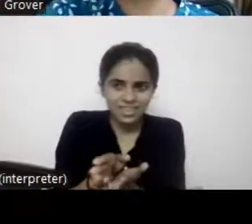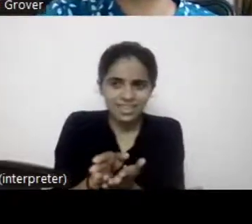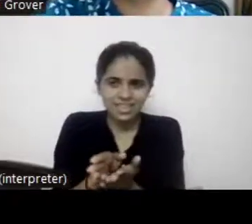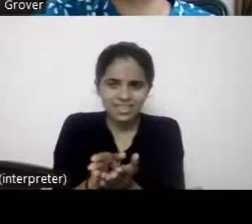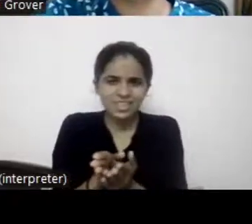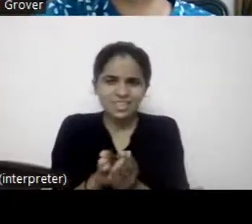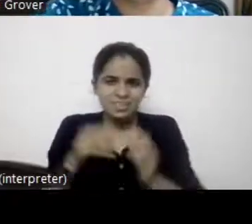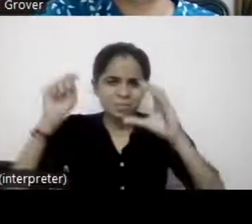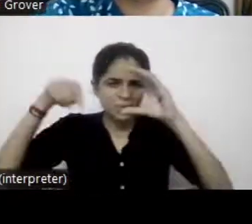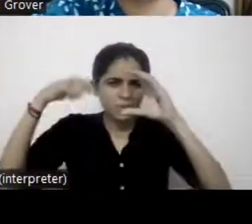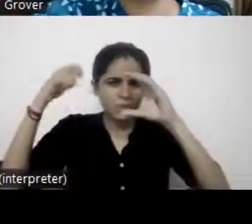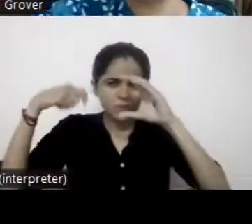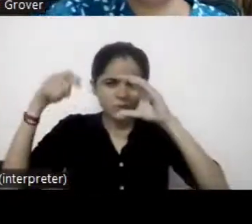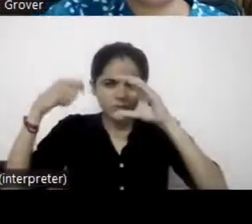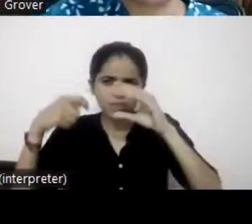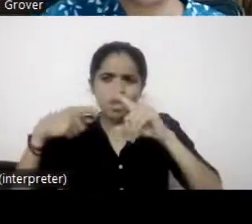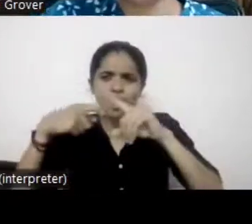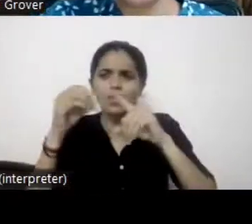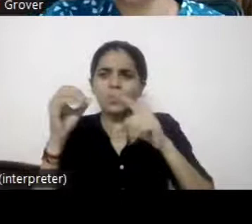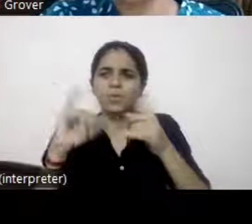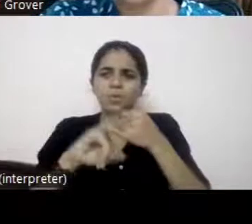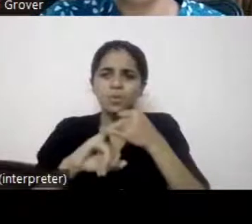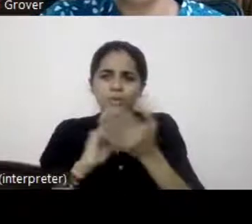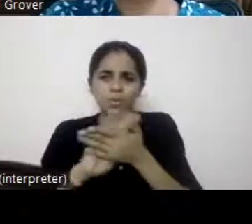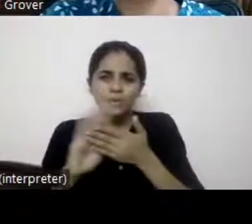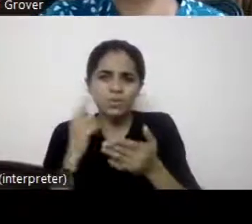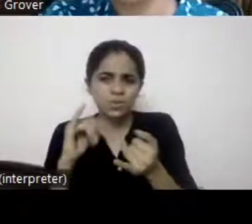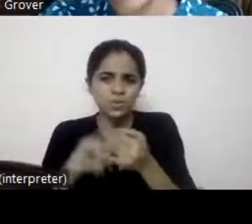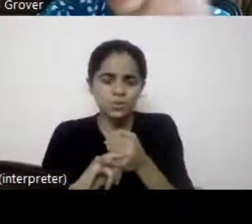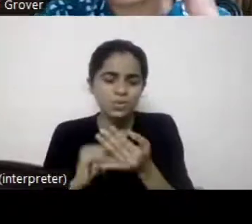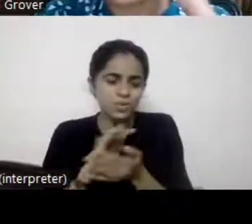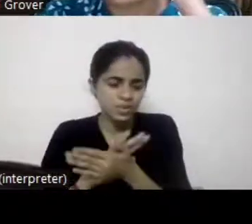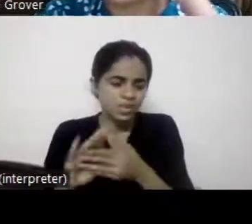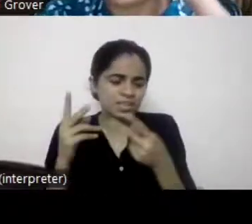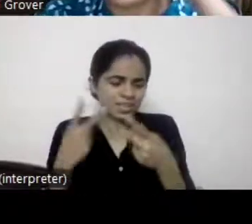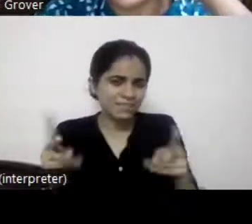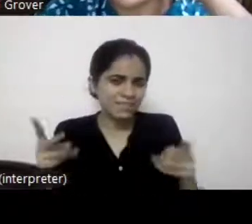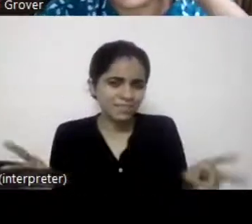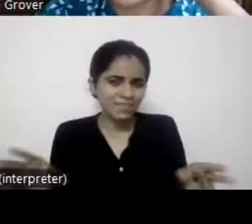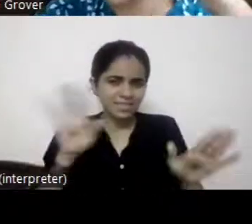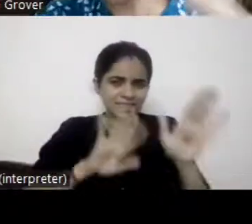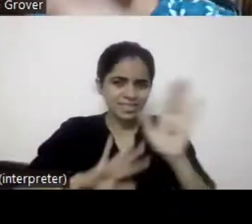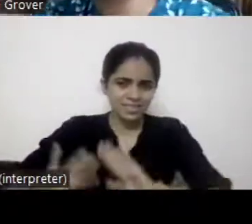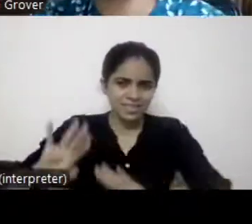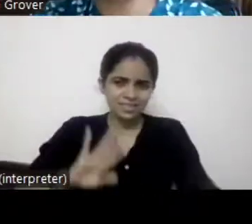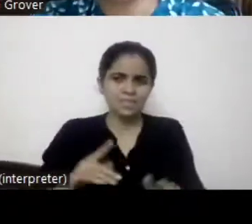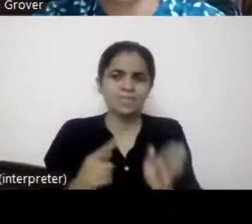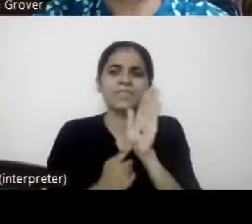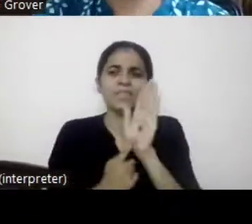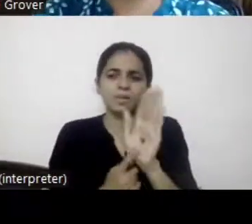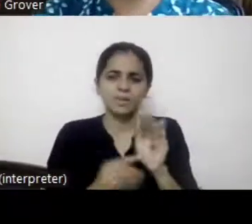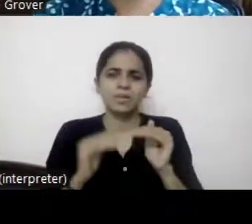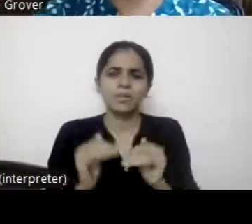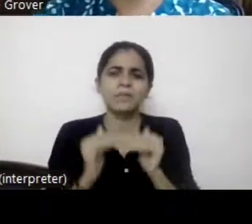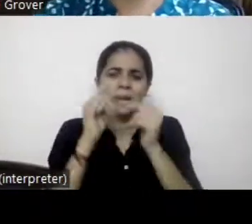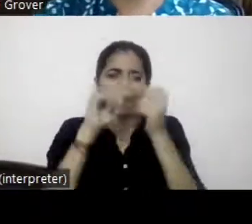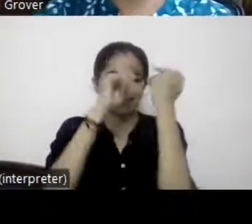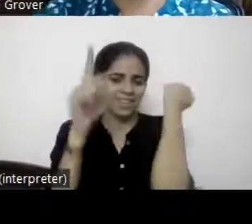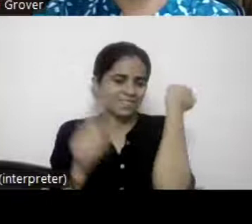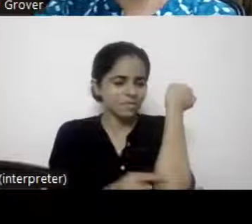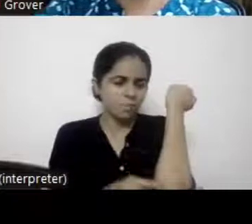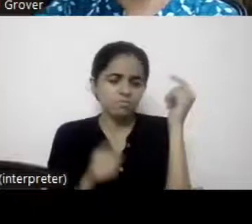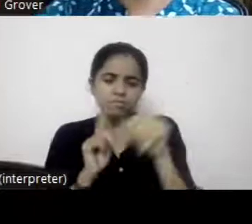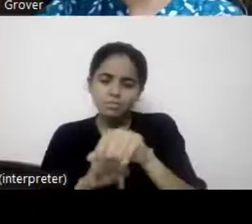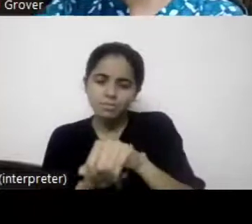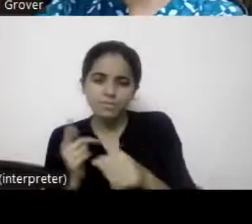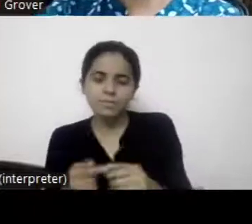there in Koshish, which I think I would skip. I don't have time to show you that. Maybe towards the end, if I have time, I can